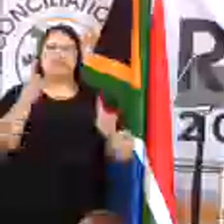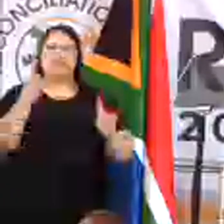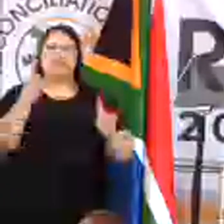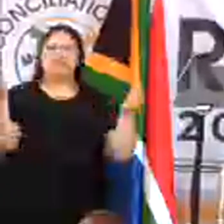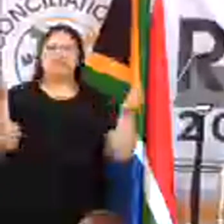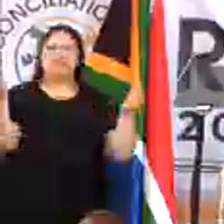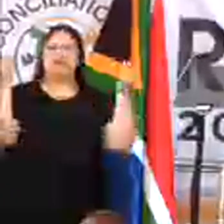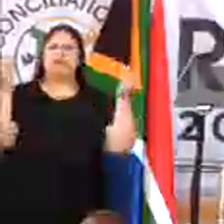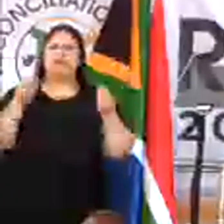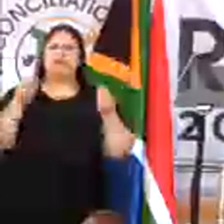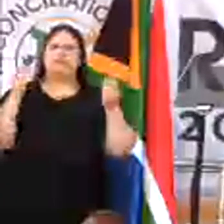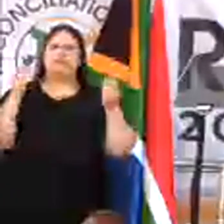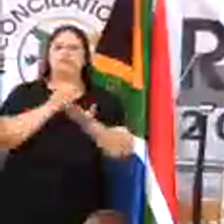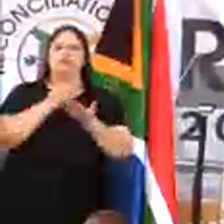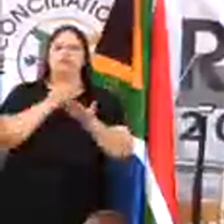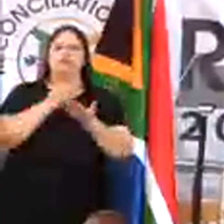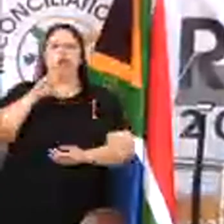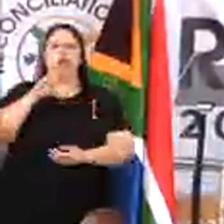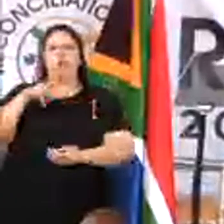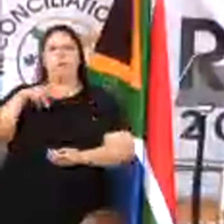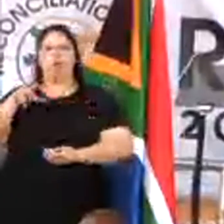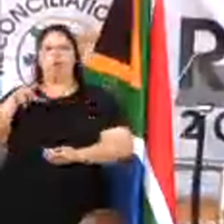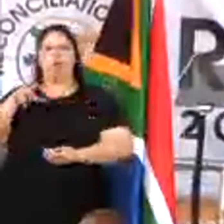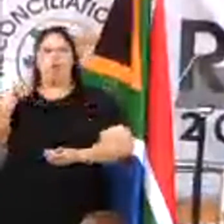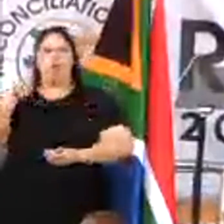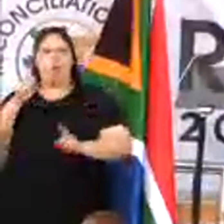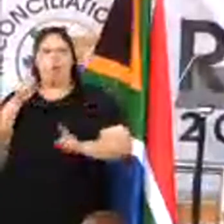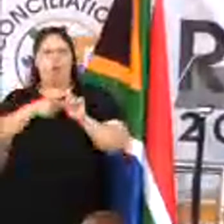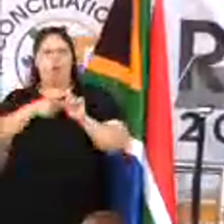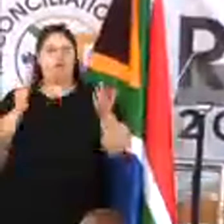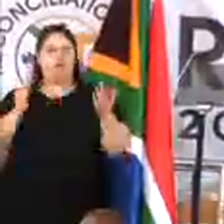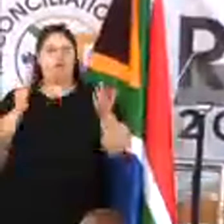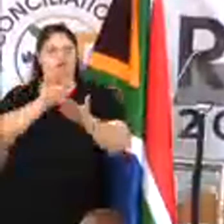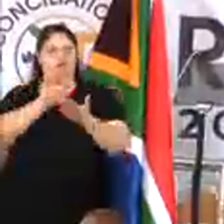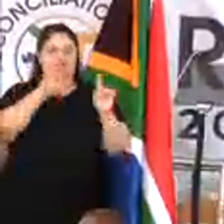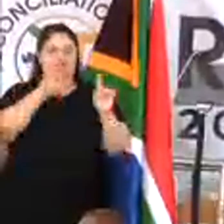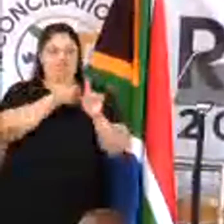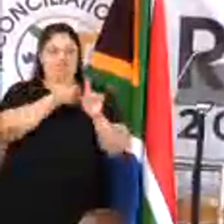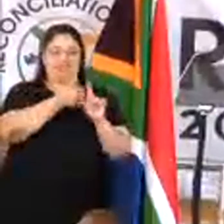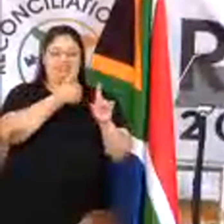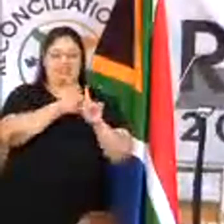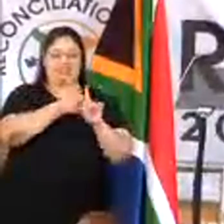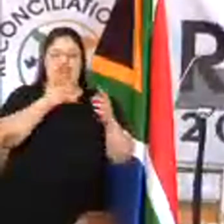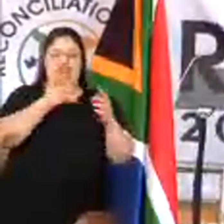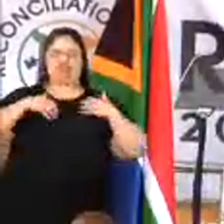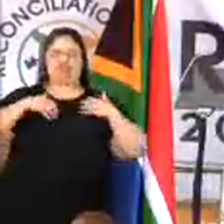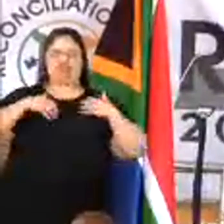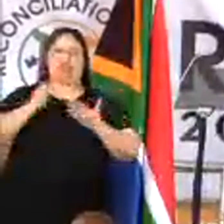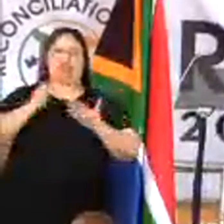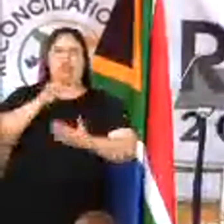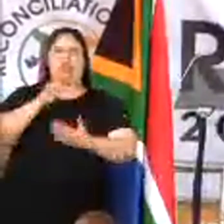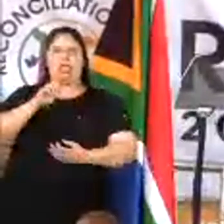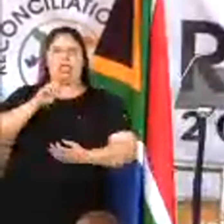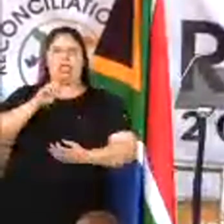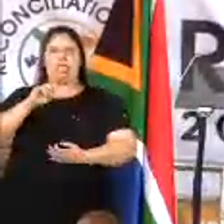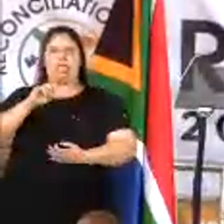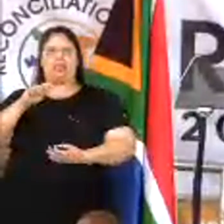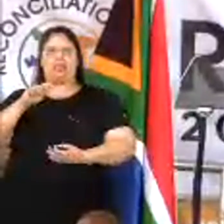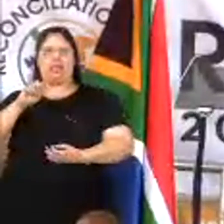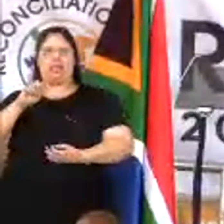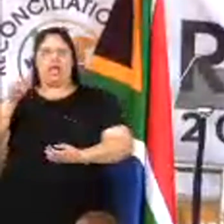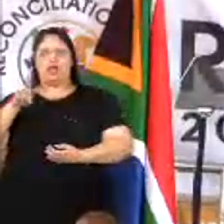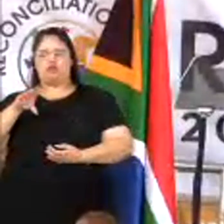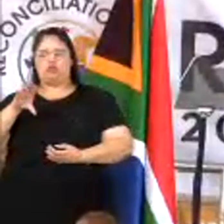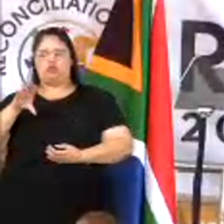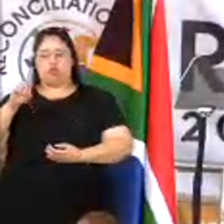Amapiano, Kabza, the small sings in his hit song, Imithandazo, a